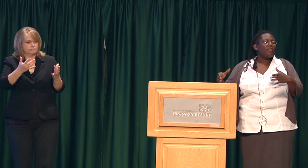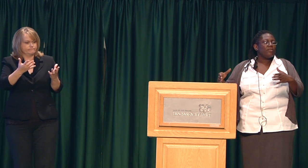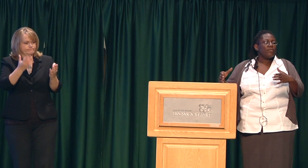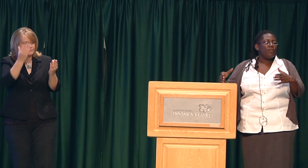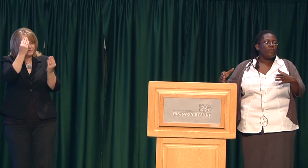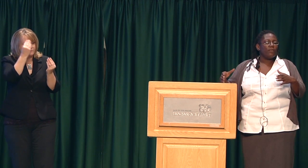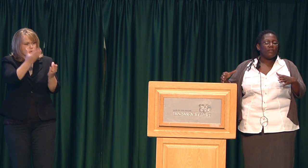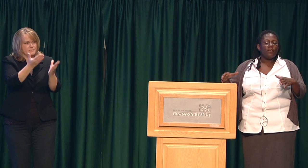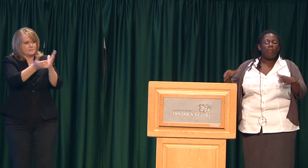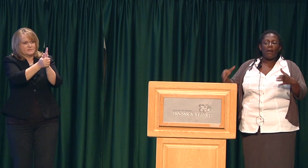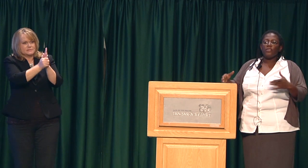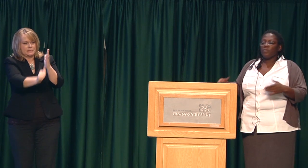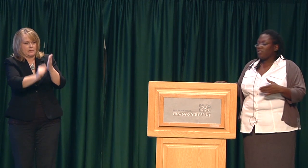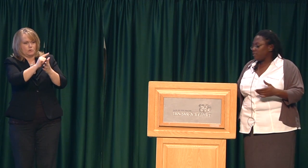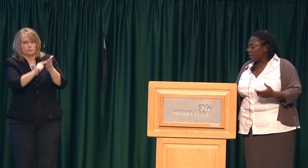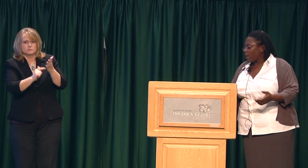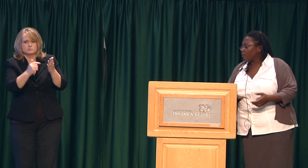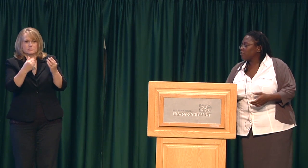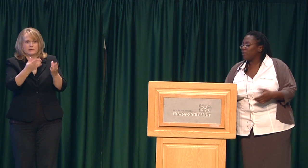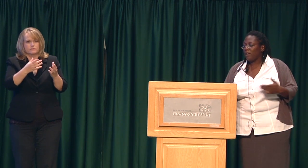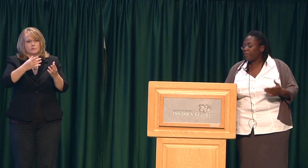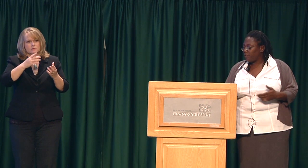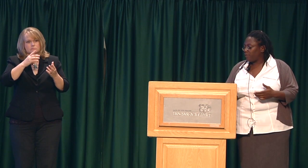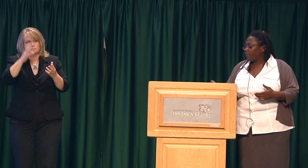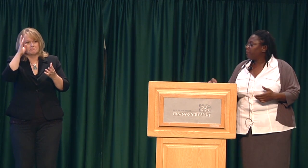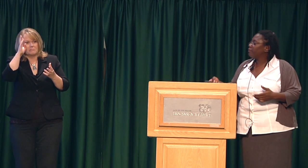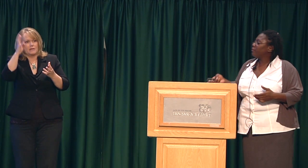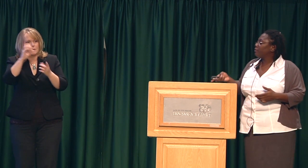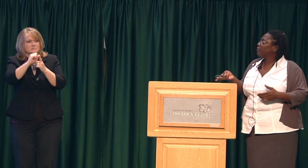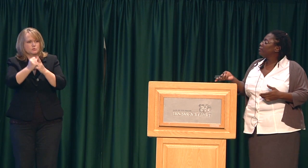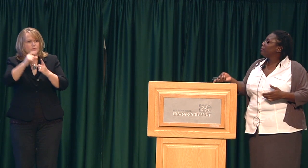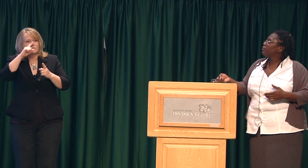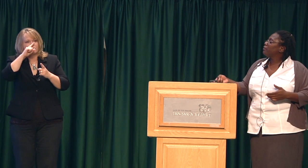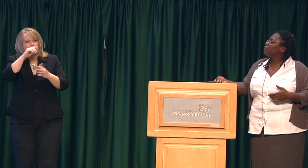some skills, you know, some mock situations that they can actually get up and do.